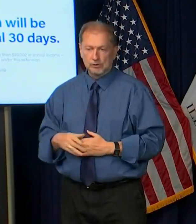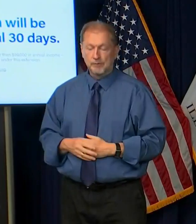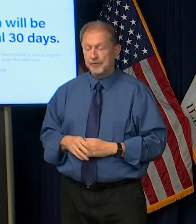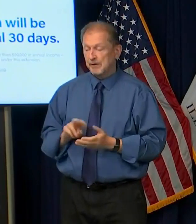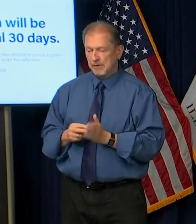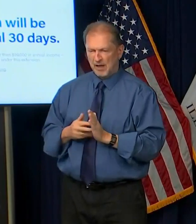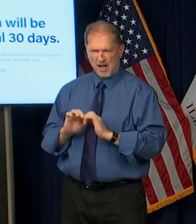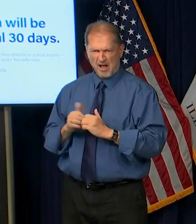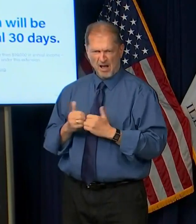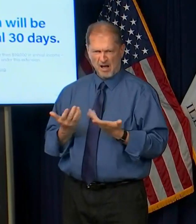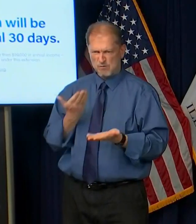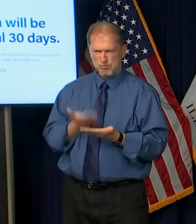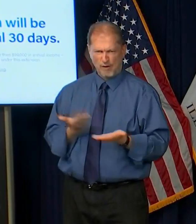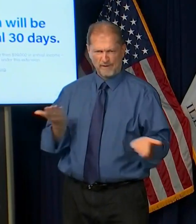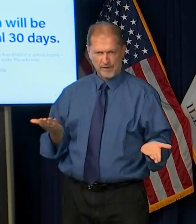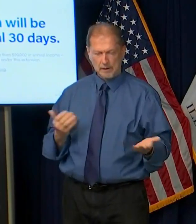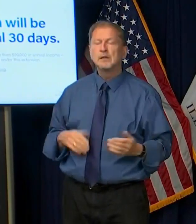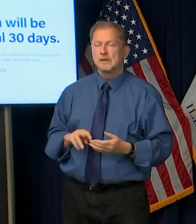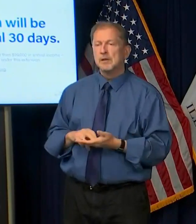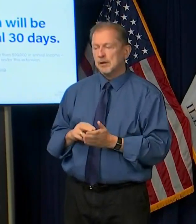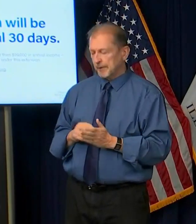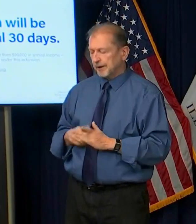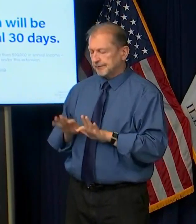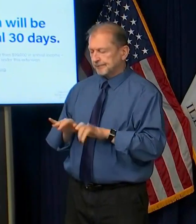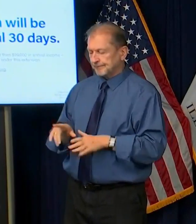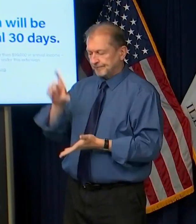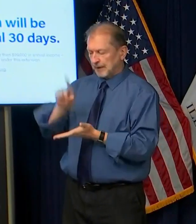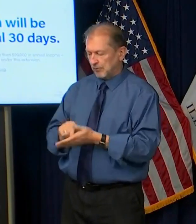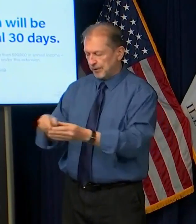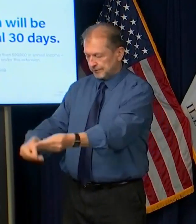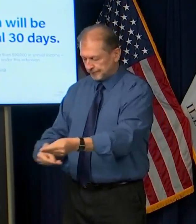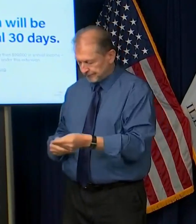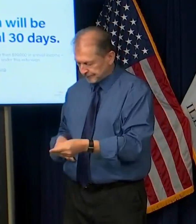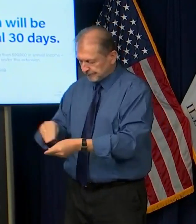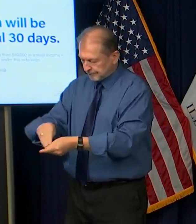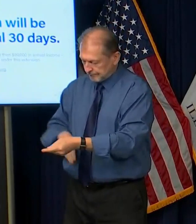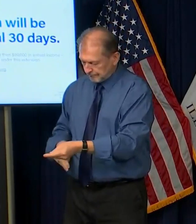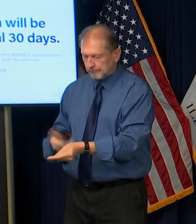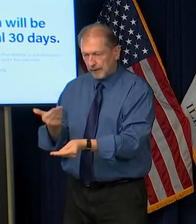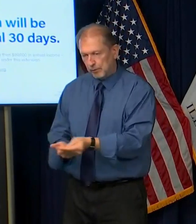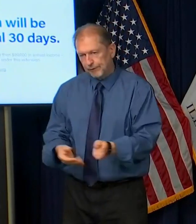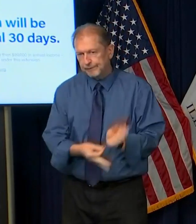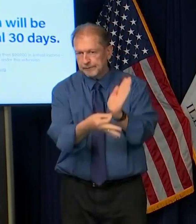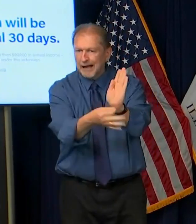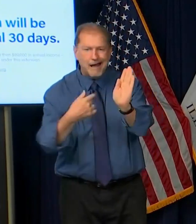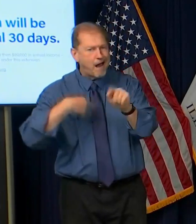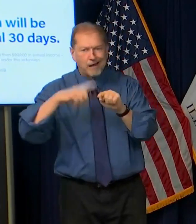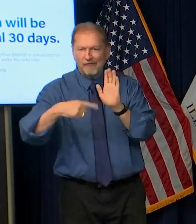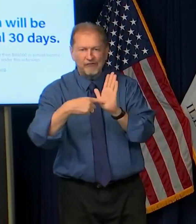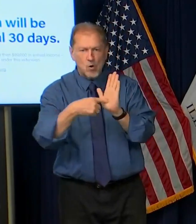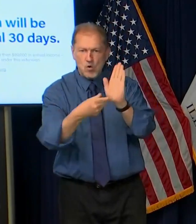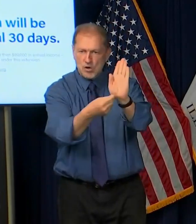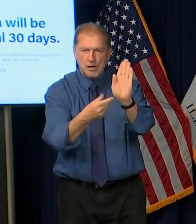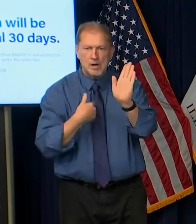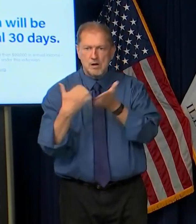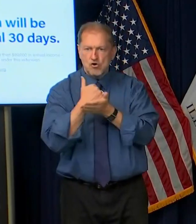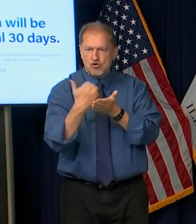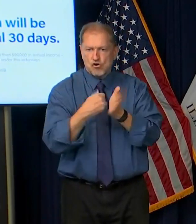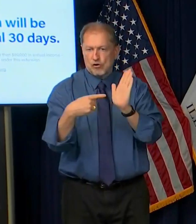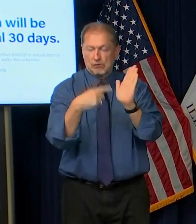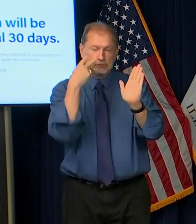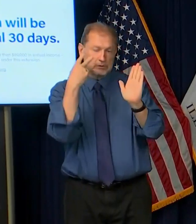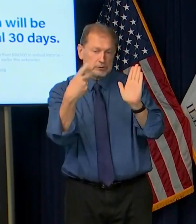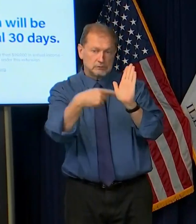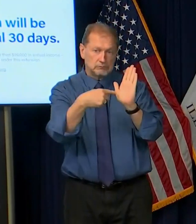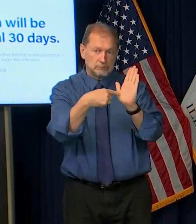notifying that they are unable to pay their rent due to the substantial loss of income or an increase in out-of-pocket expenses